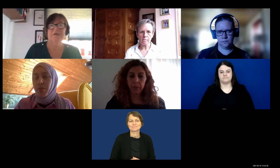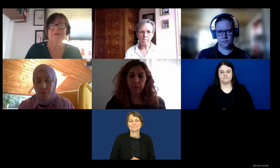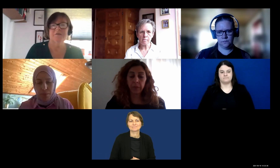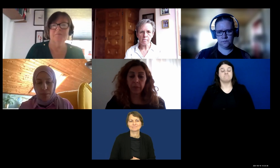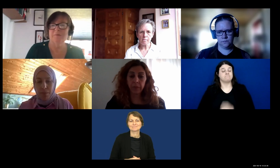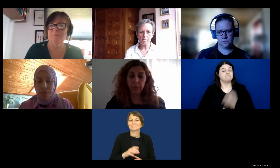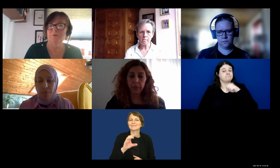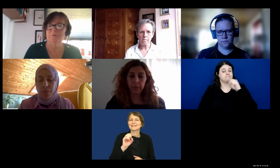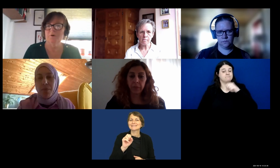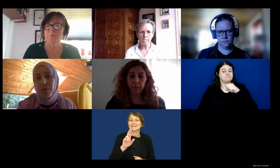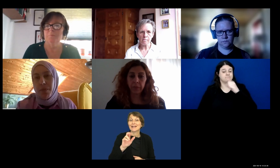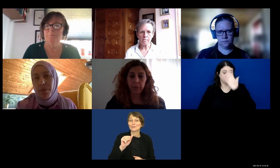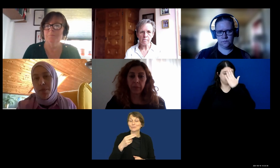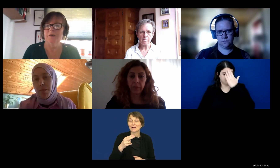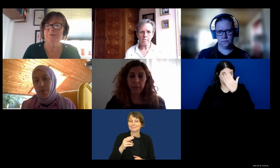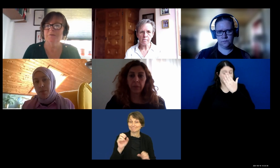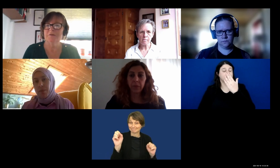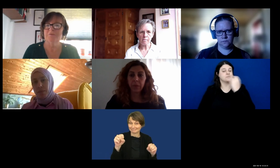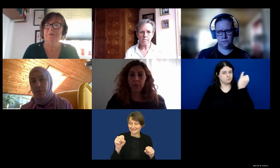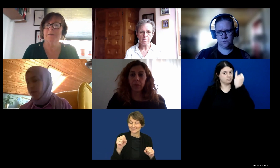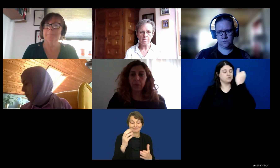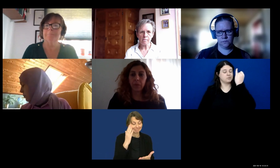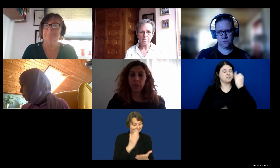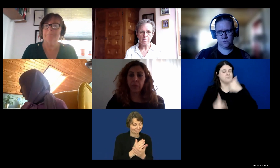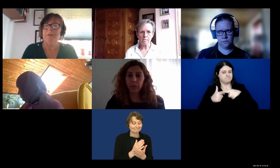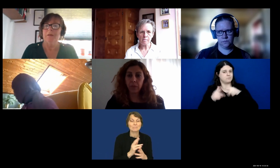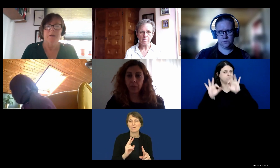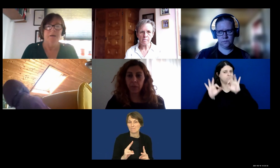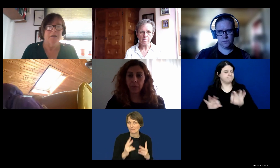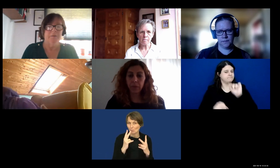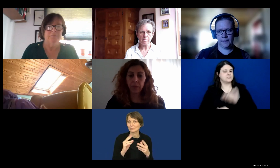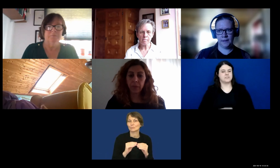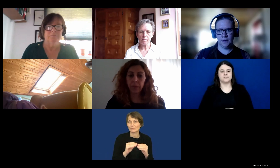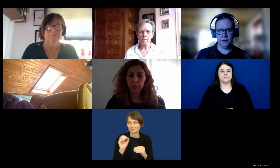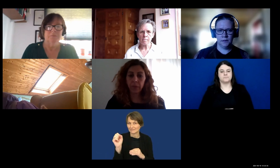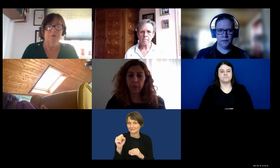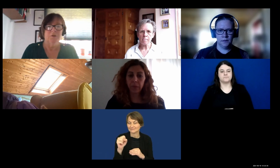Yes, thanks. Important problem. Yes, definitely.